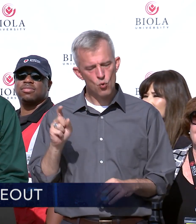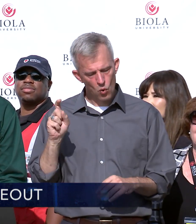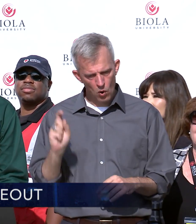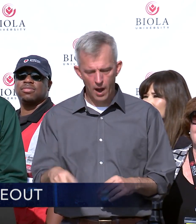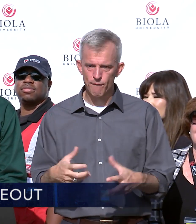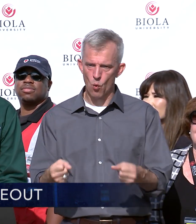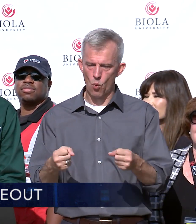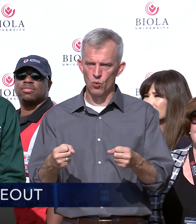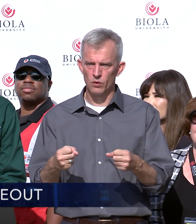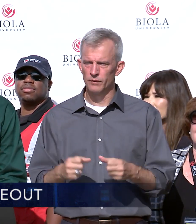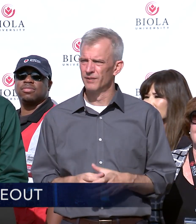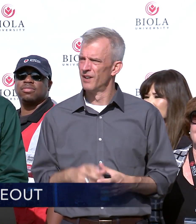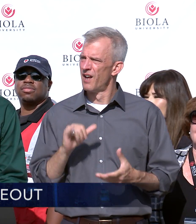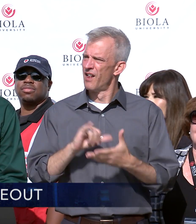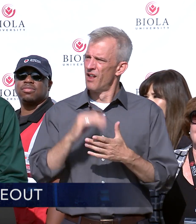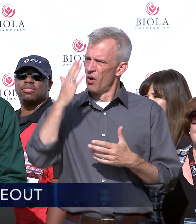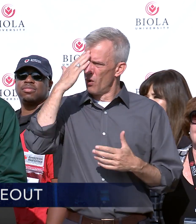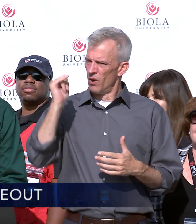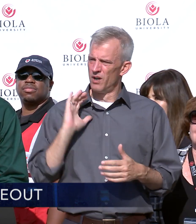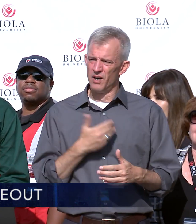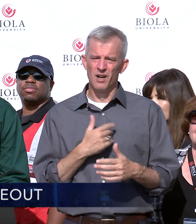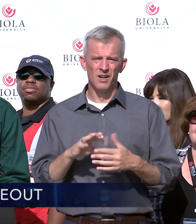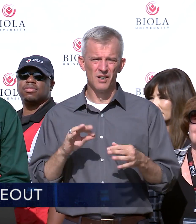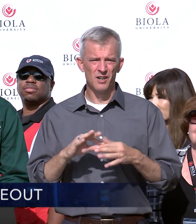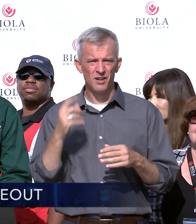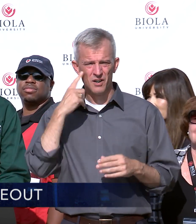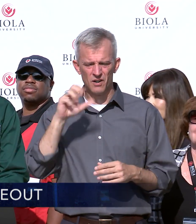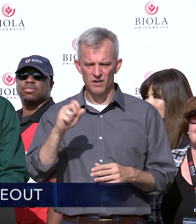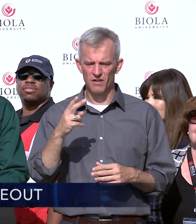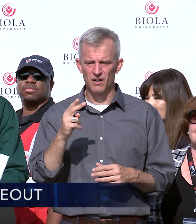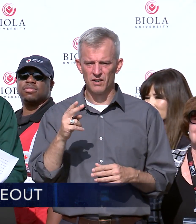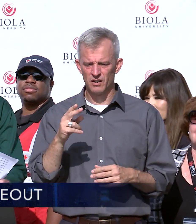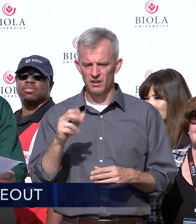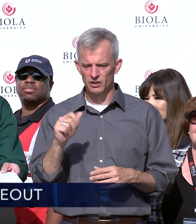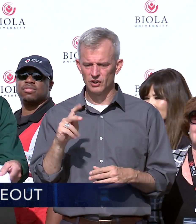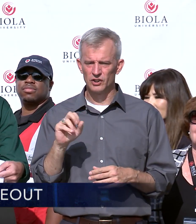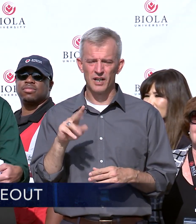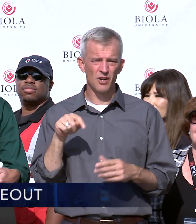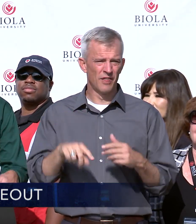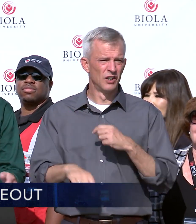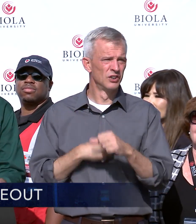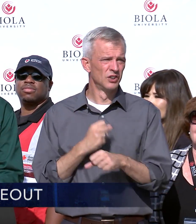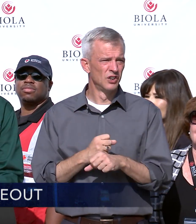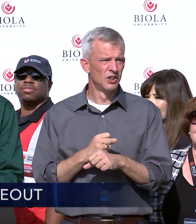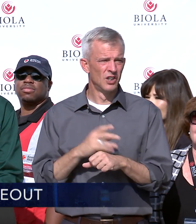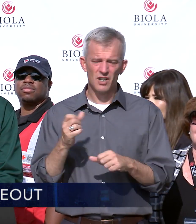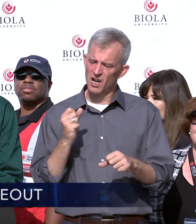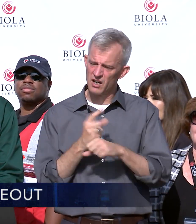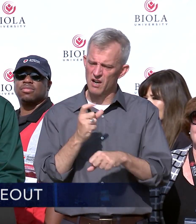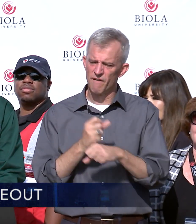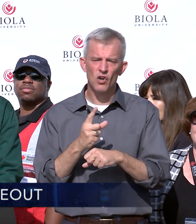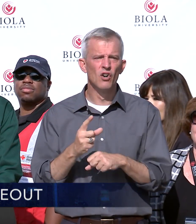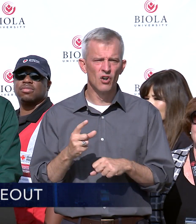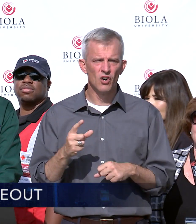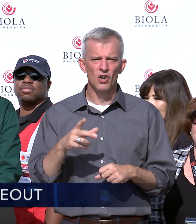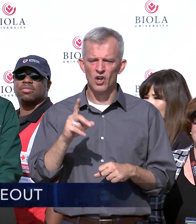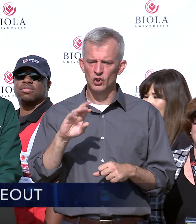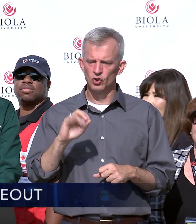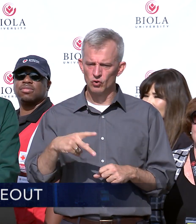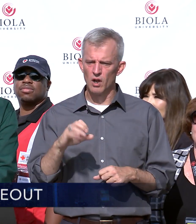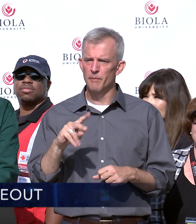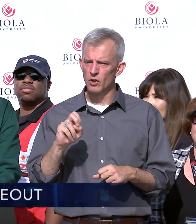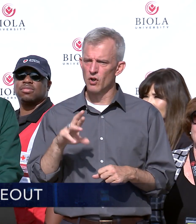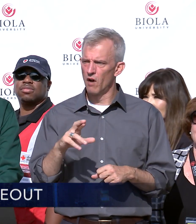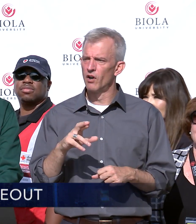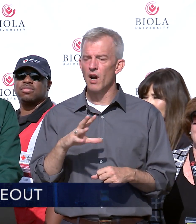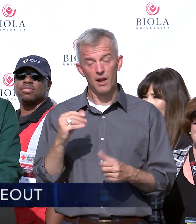So that's why our message for ShakeOut this year, as it is every year, is to drop, cover, and then, don't